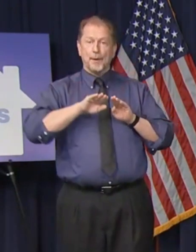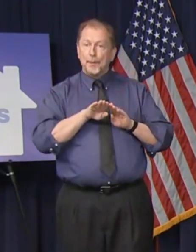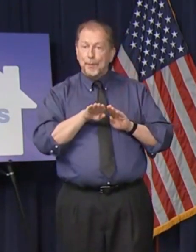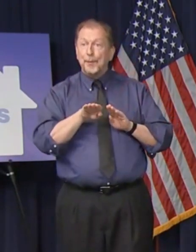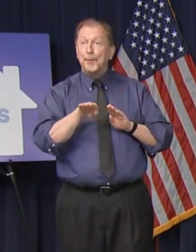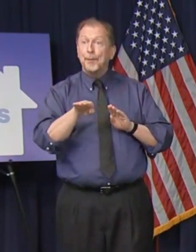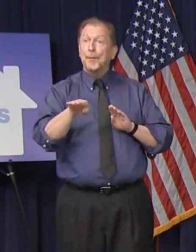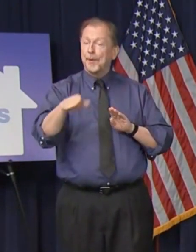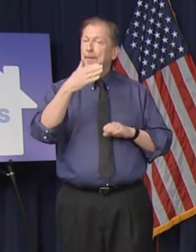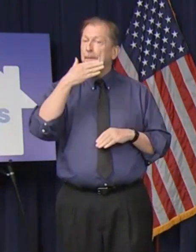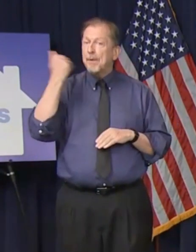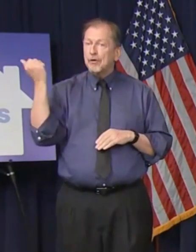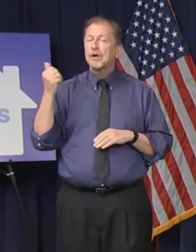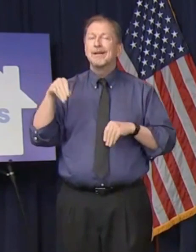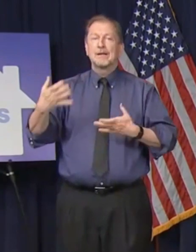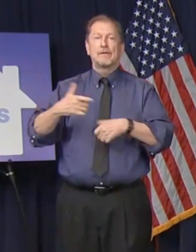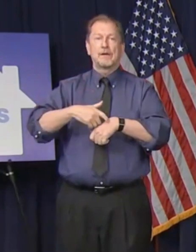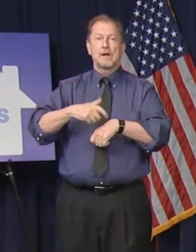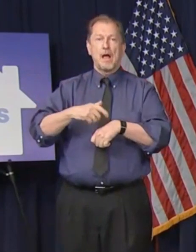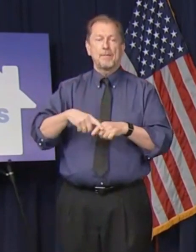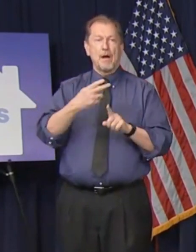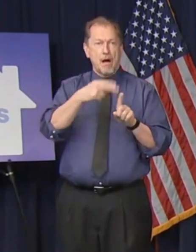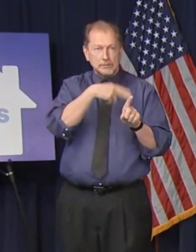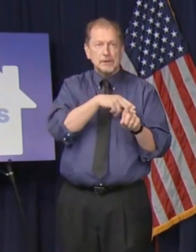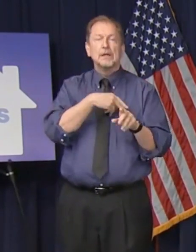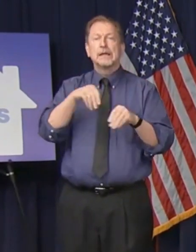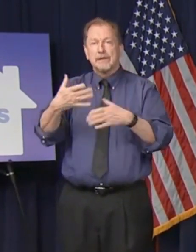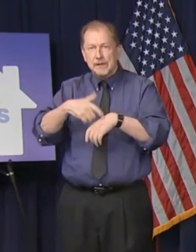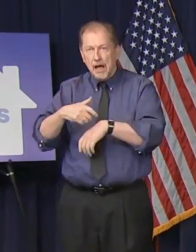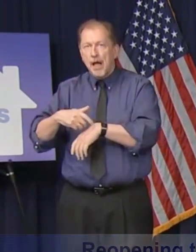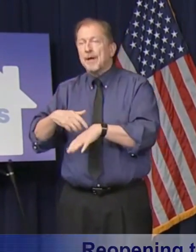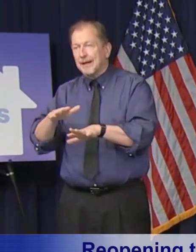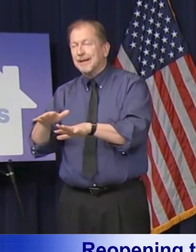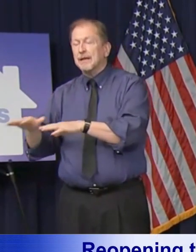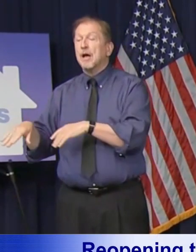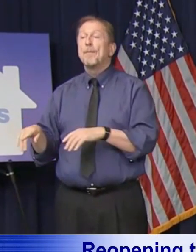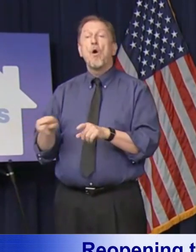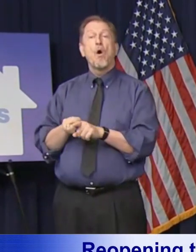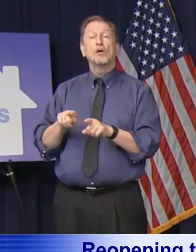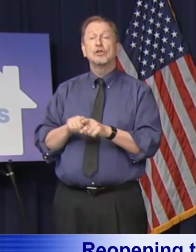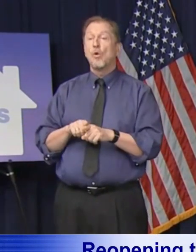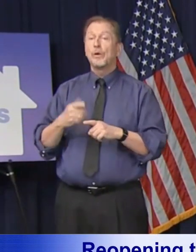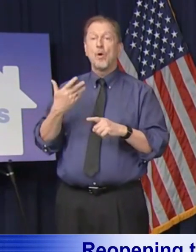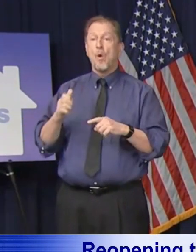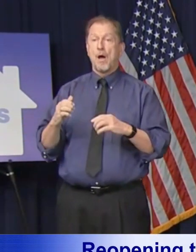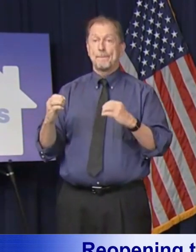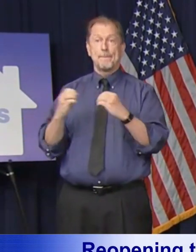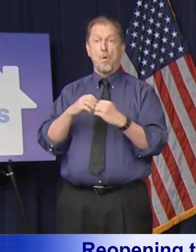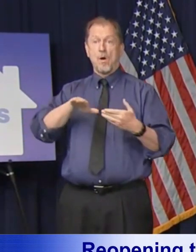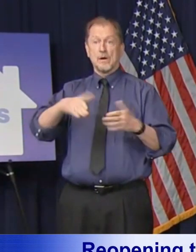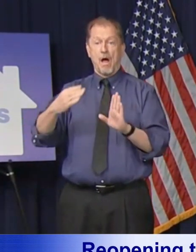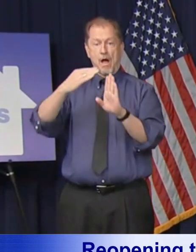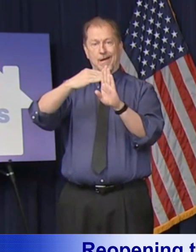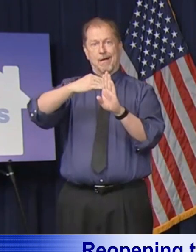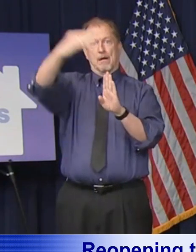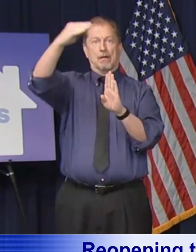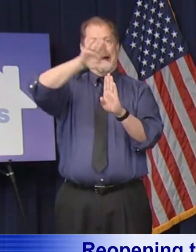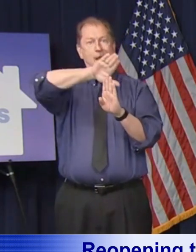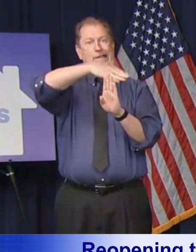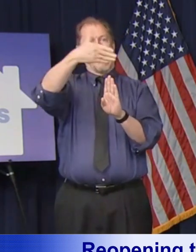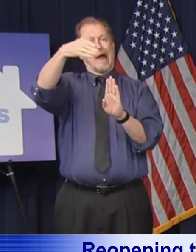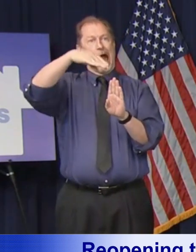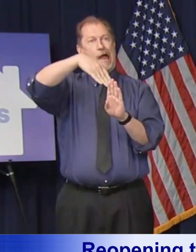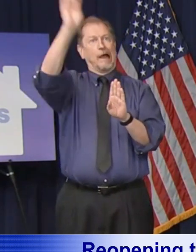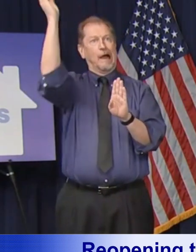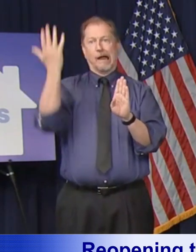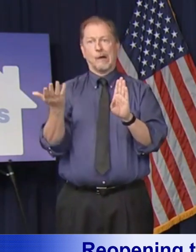that's good because as you're trying to build capacity, you're trying to raise the line, that you don't want to go above, right, of how many